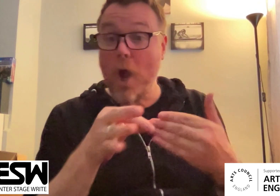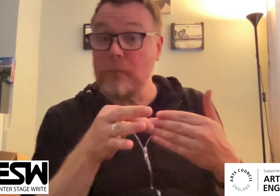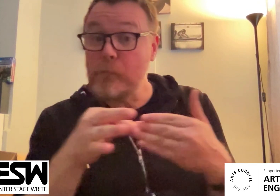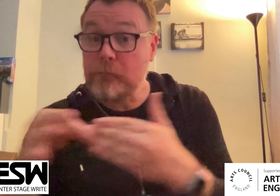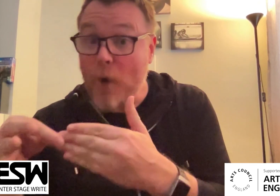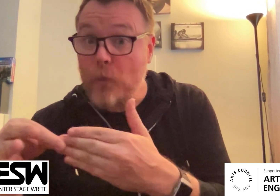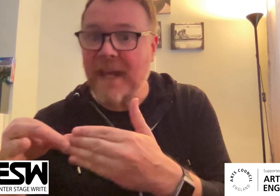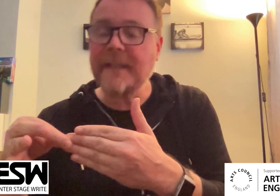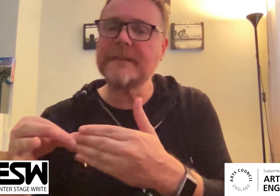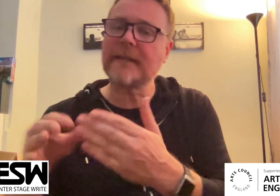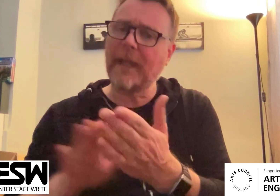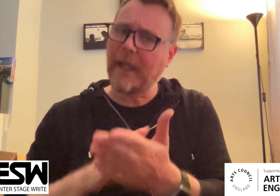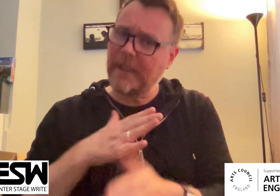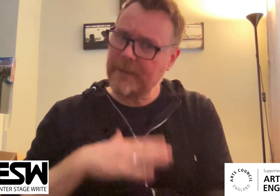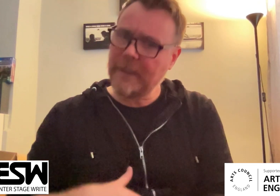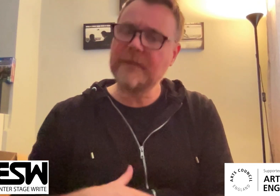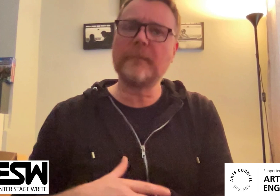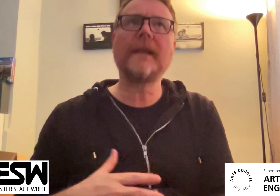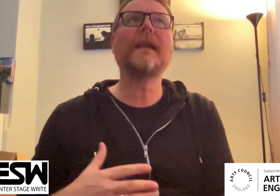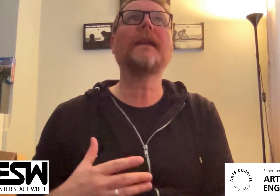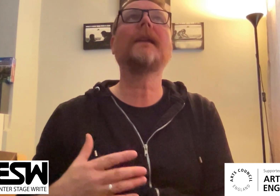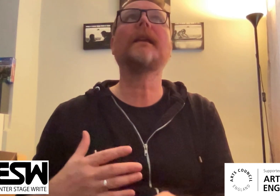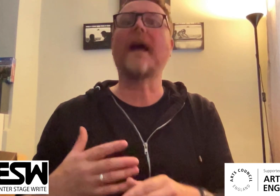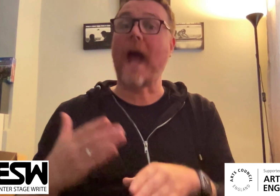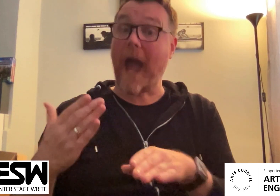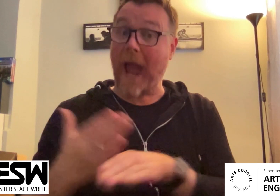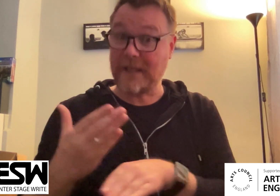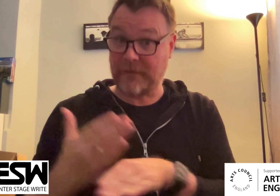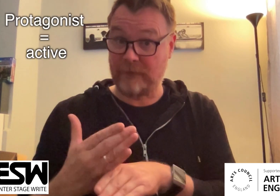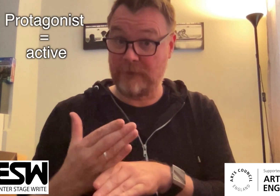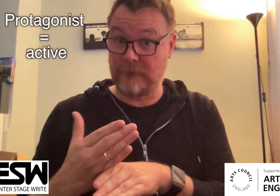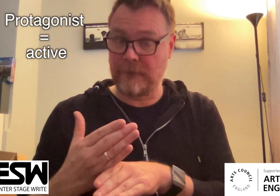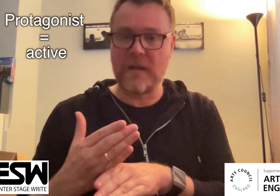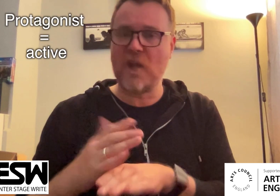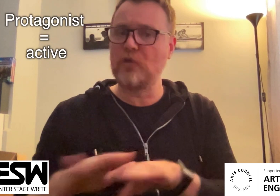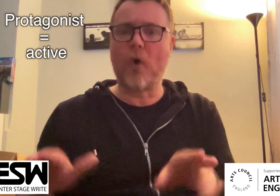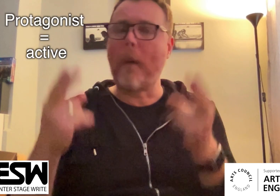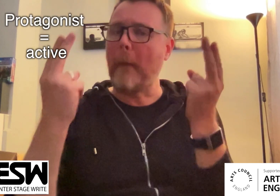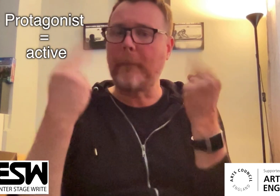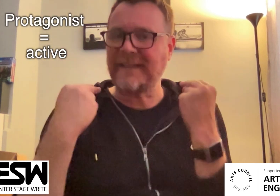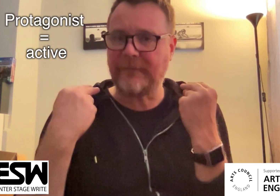thing to say, your protagonist needs to be active, not passive.